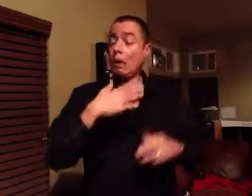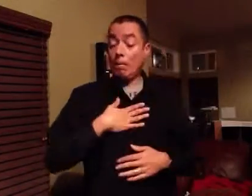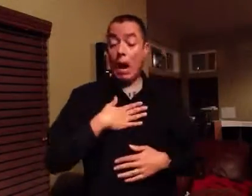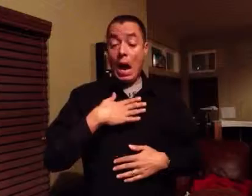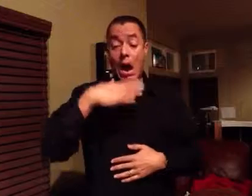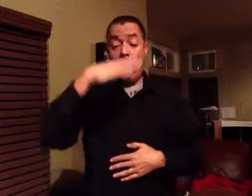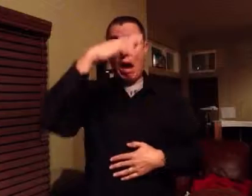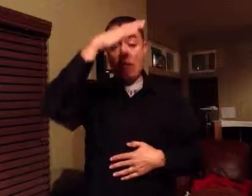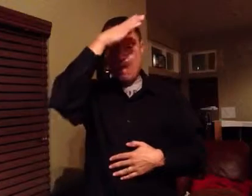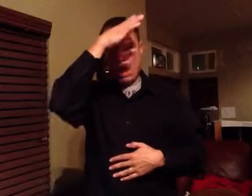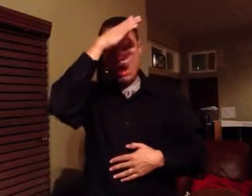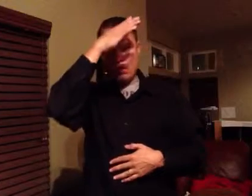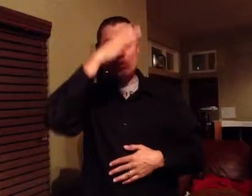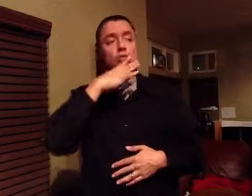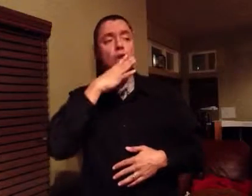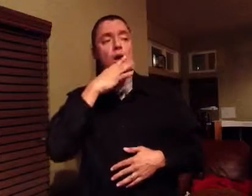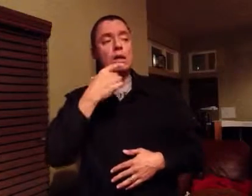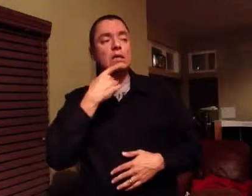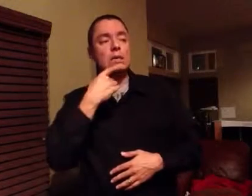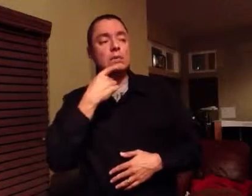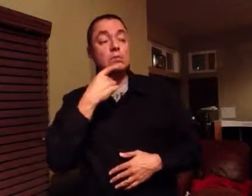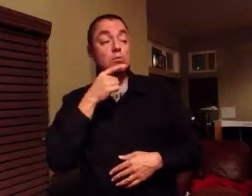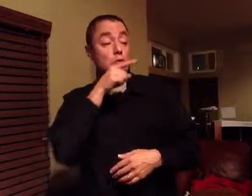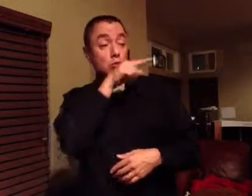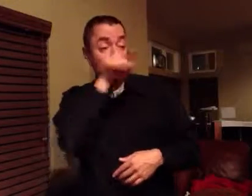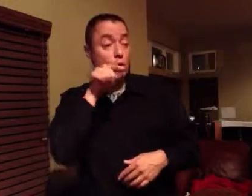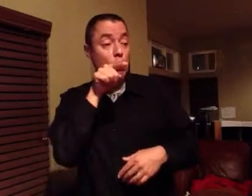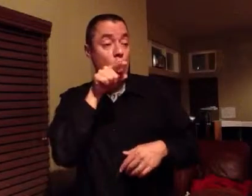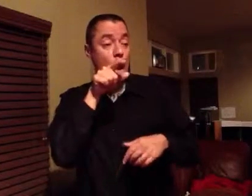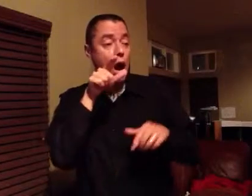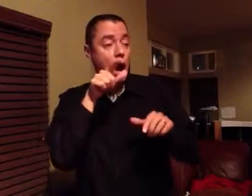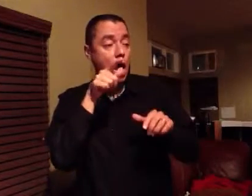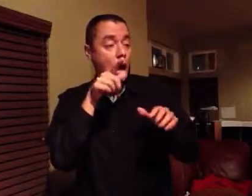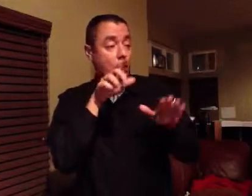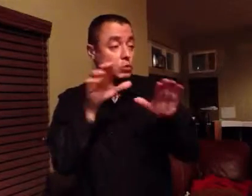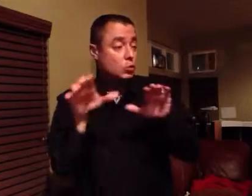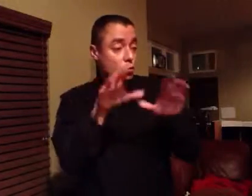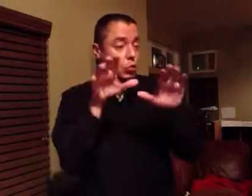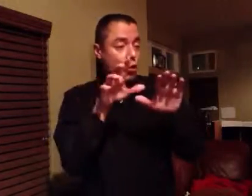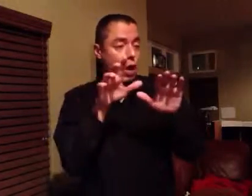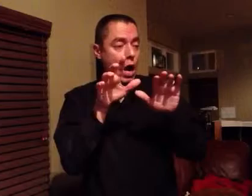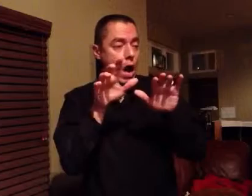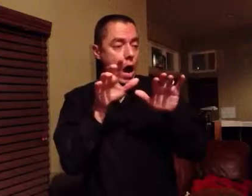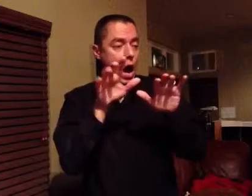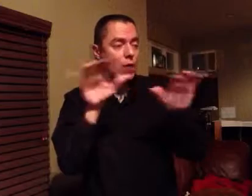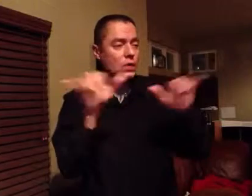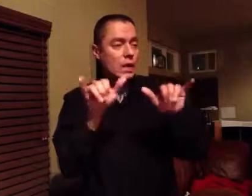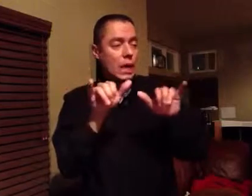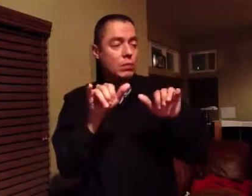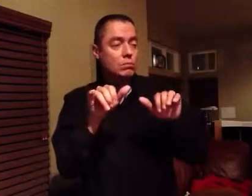you are what you do, not what you say. Well, what you do makes me cry at night.